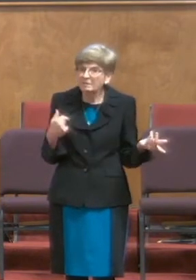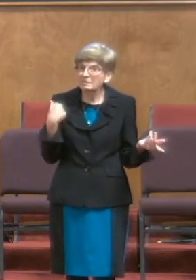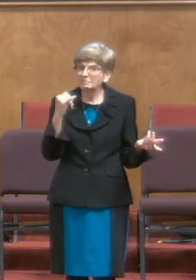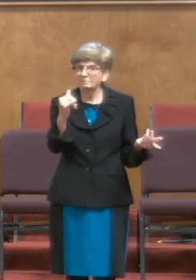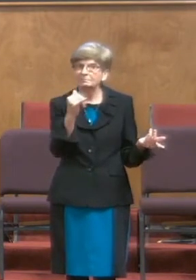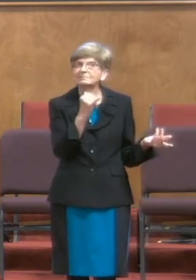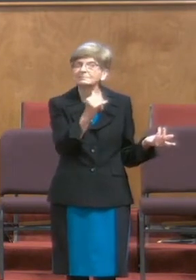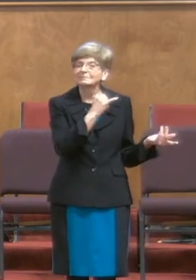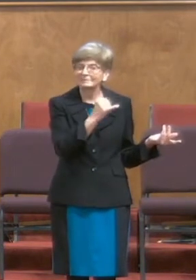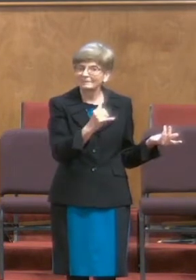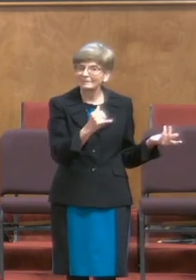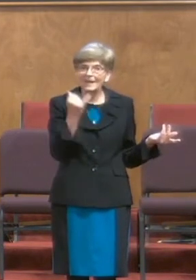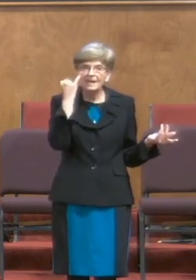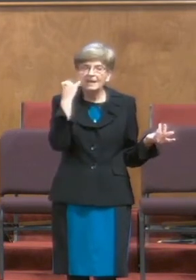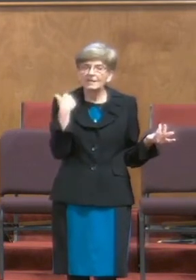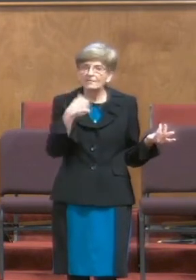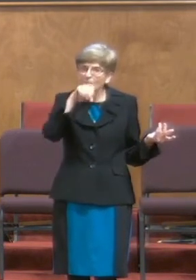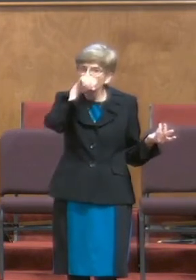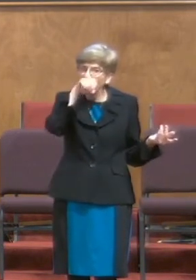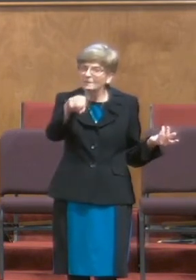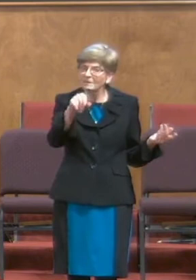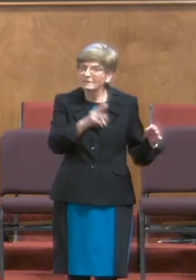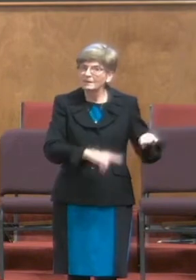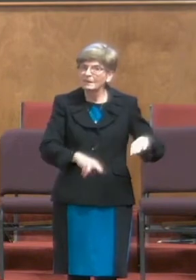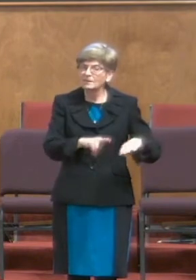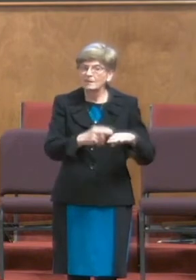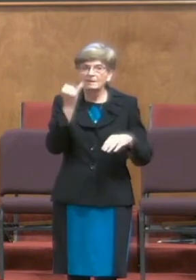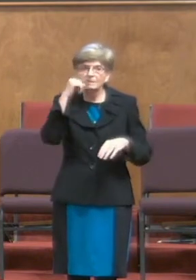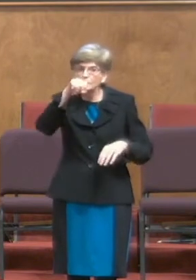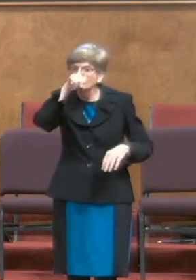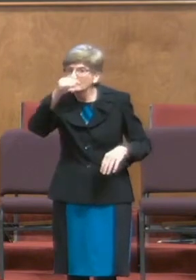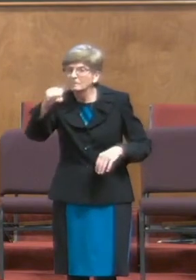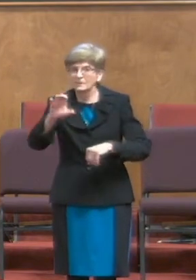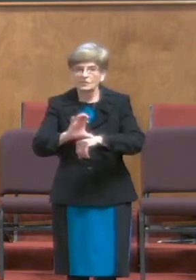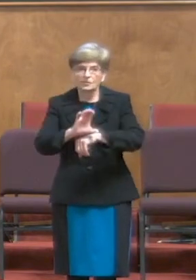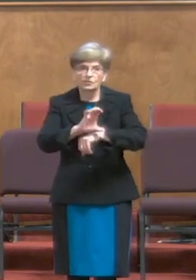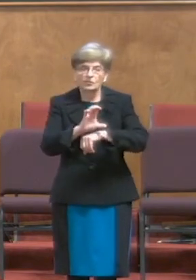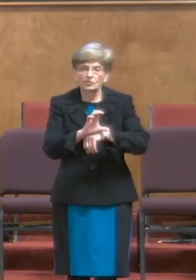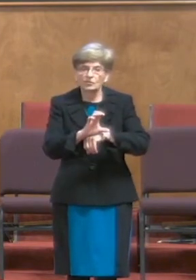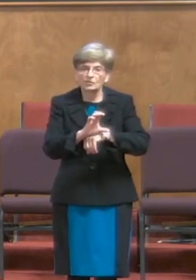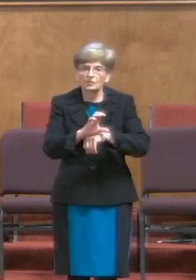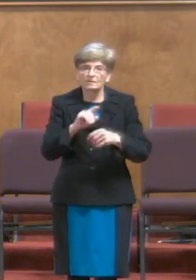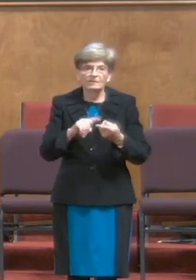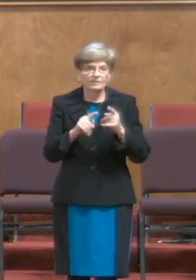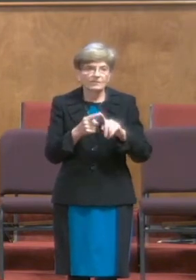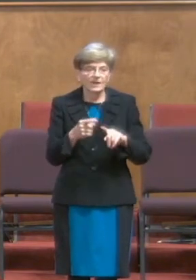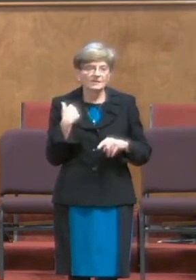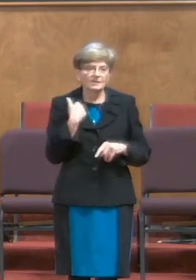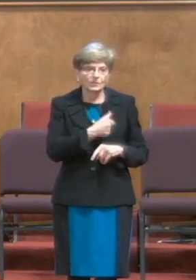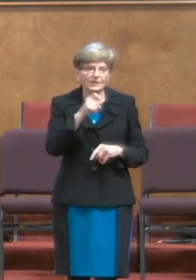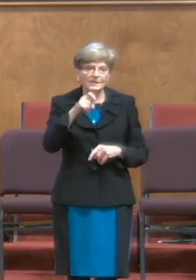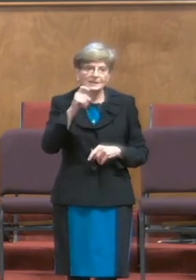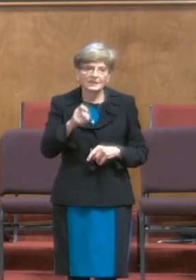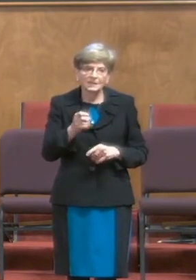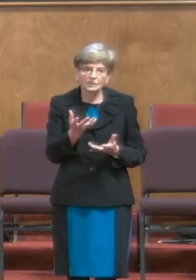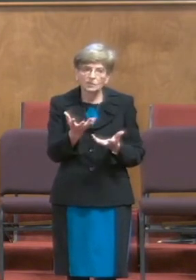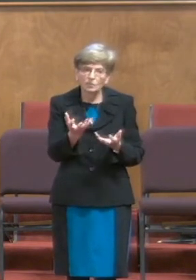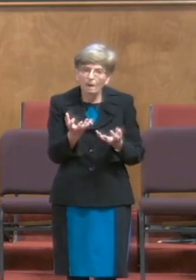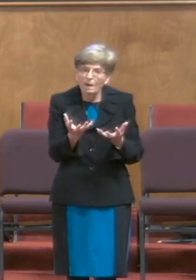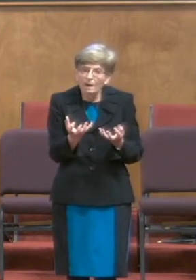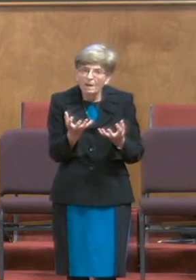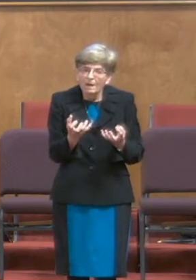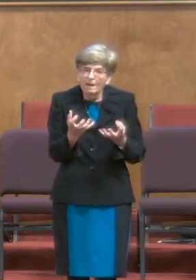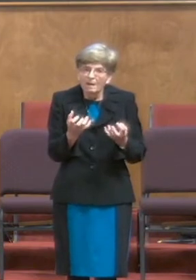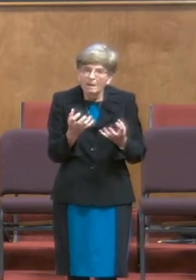revival. If we really love our nation, if we really love our churches, then friends, we need to yearn for and pray for and long